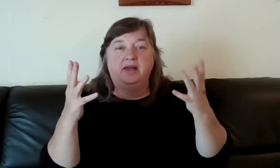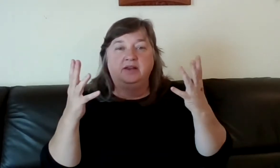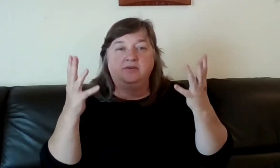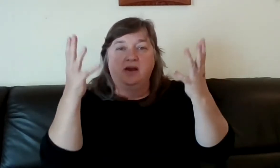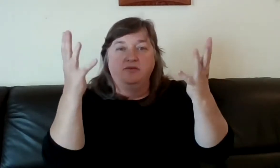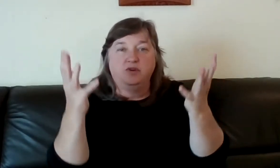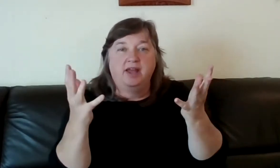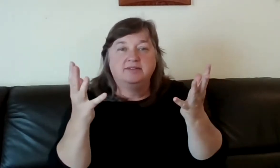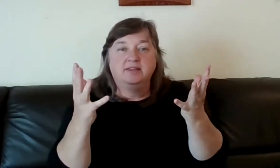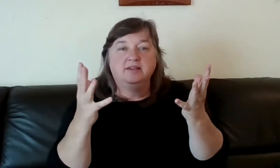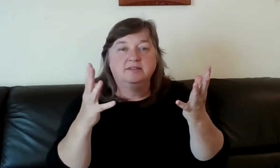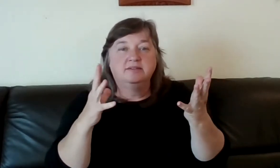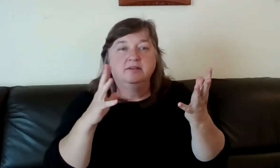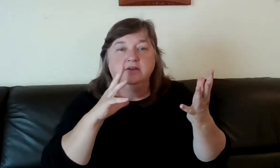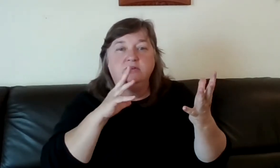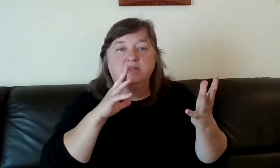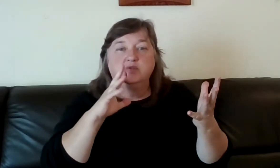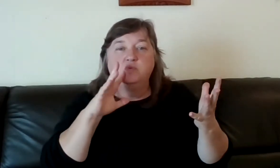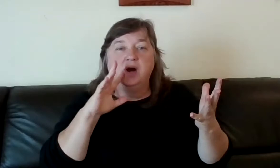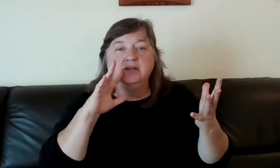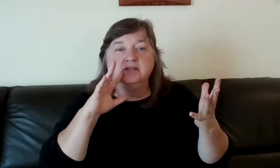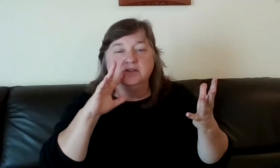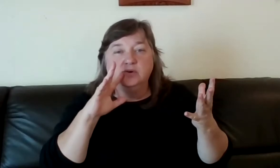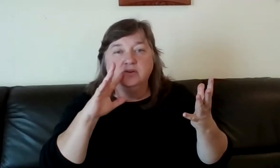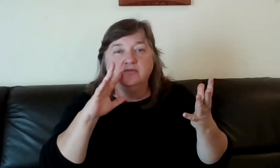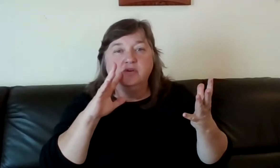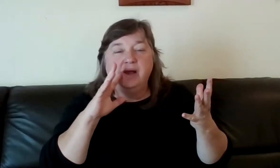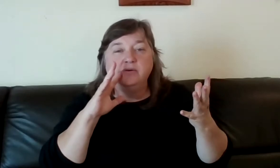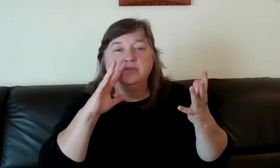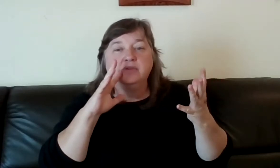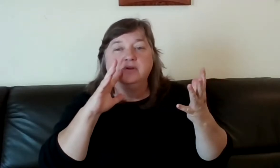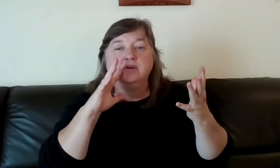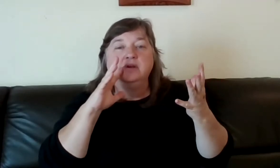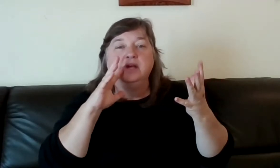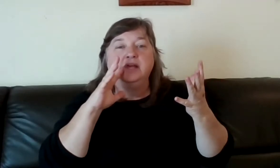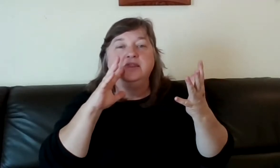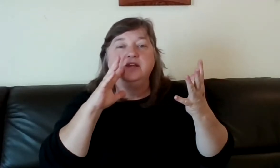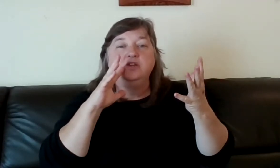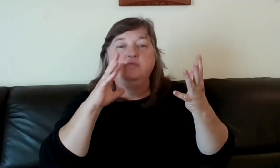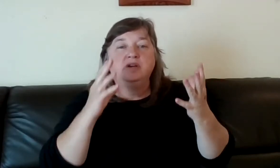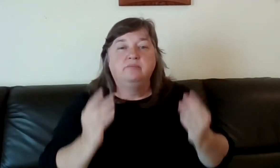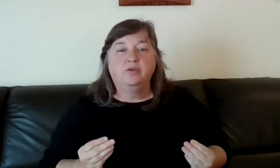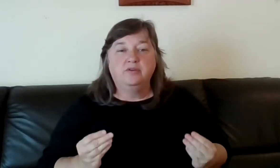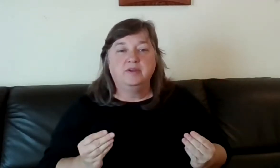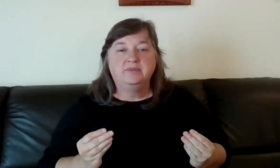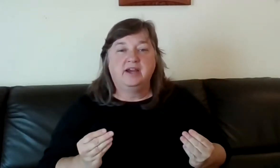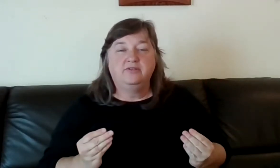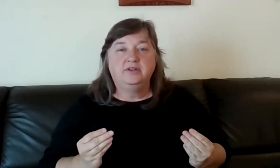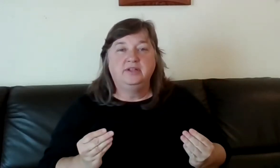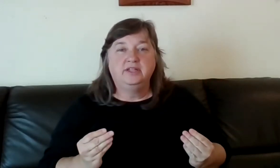And you have your hands like this. You touch one to the corner of your mouth, and then you bring both of them down into